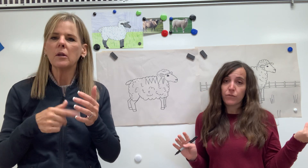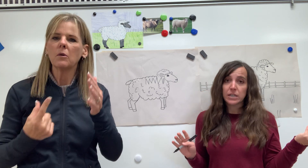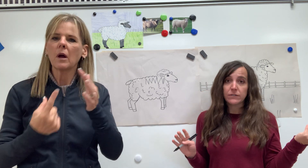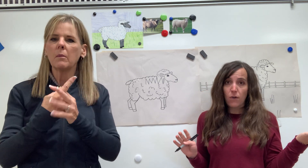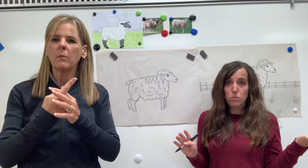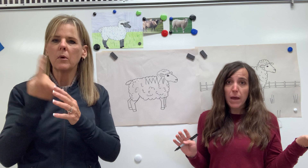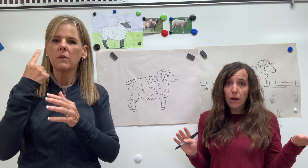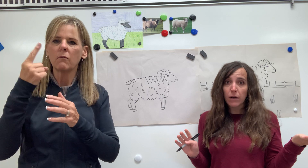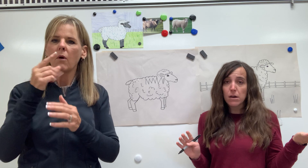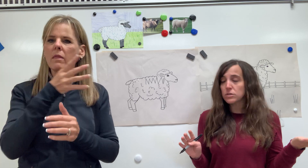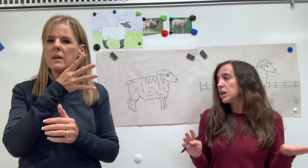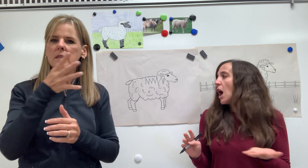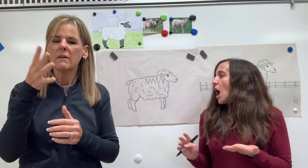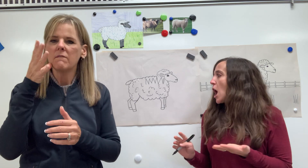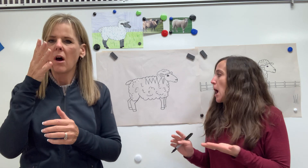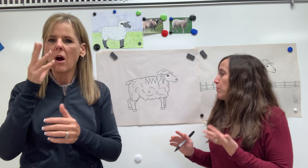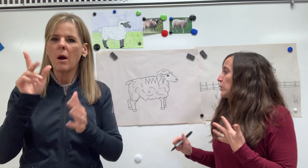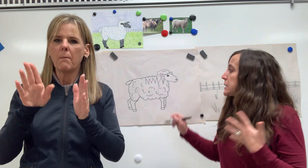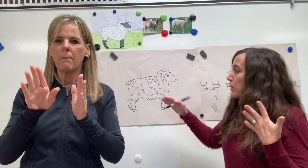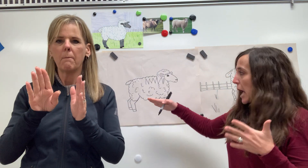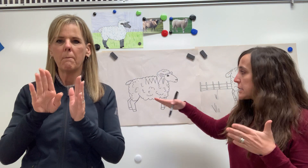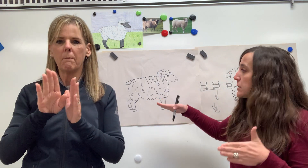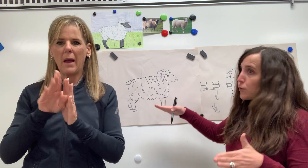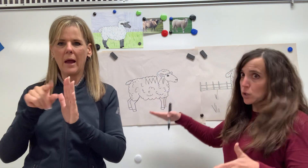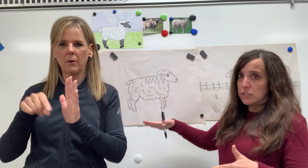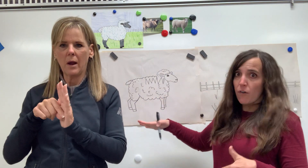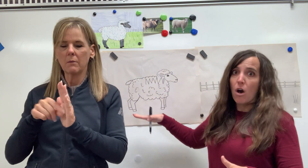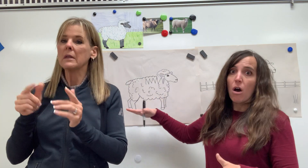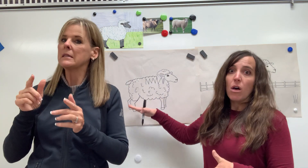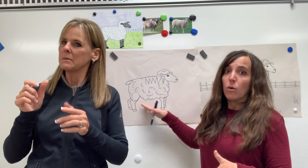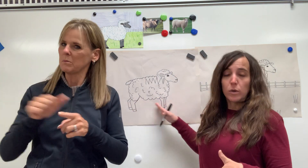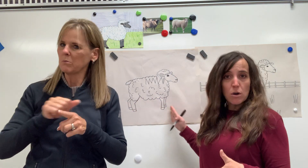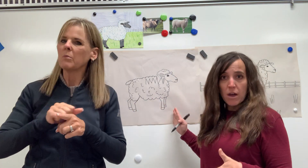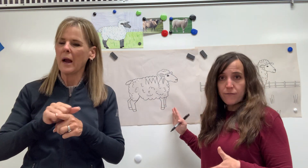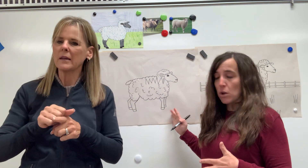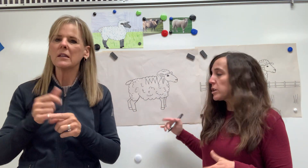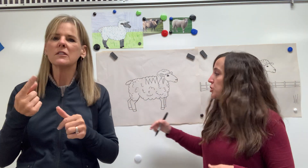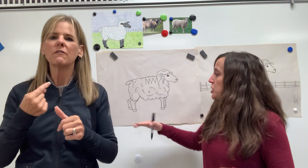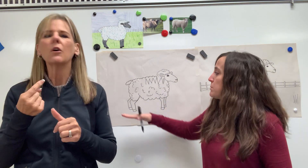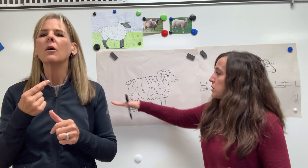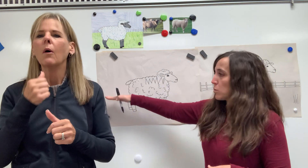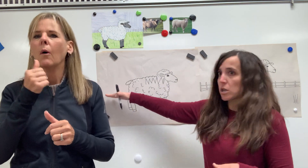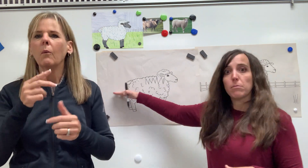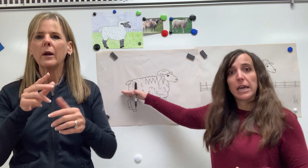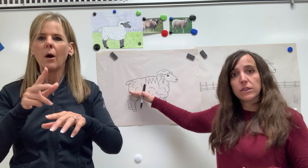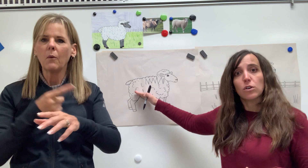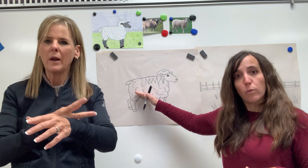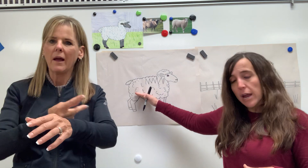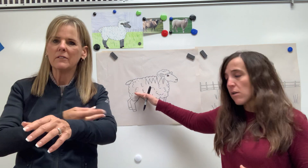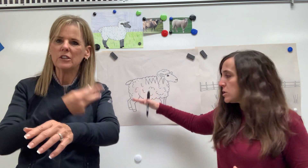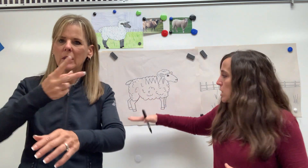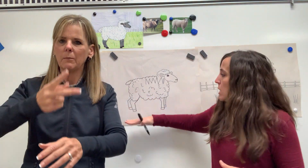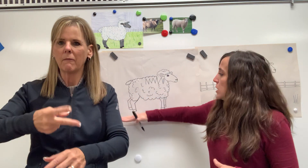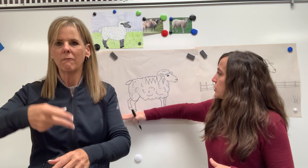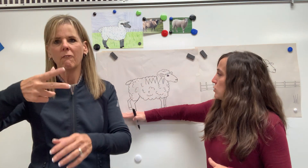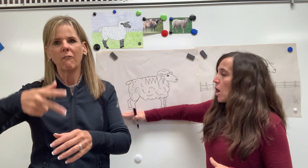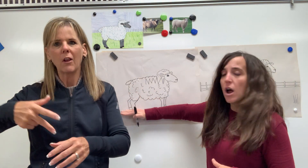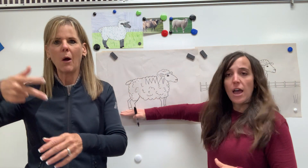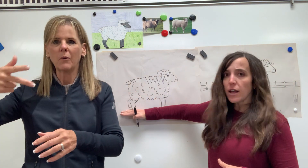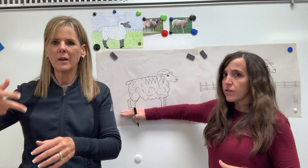this farm background. Let's practice. First of all, we don't have floating sheep, so we're gonna make the ground. So not at the